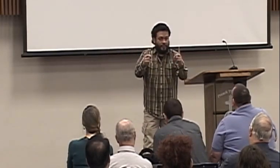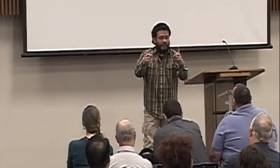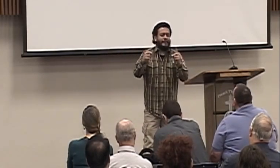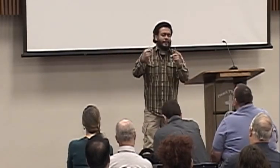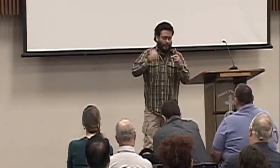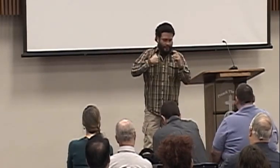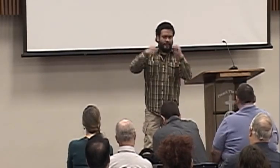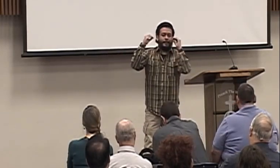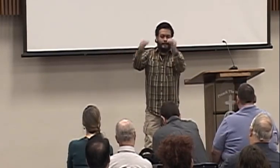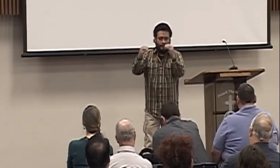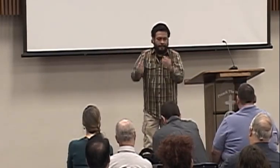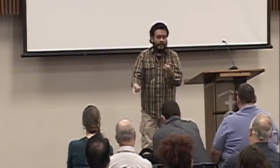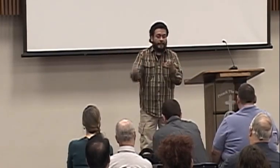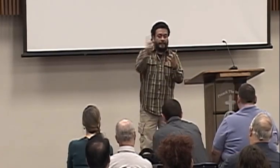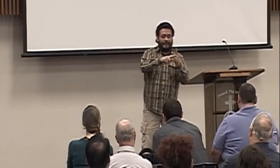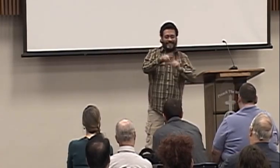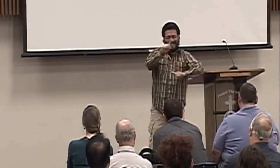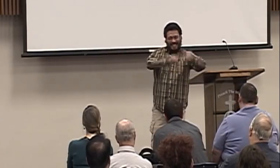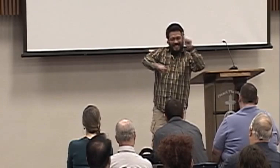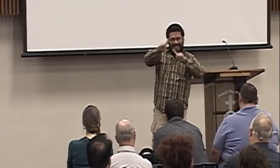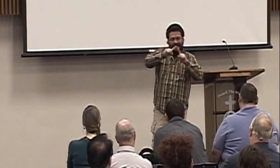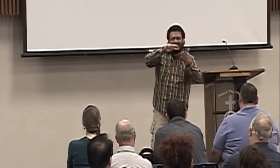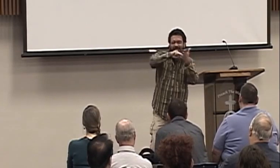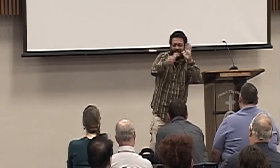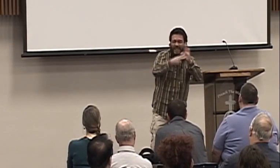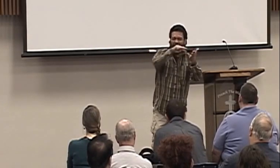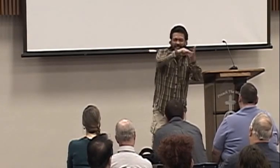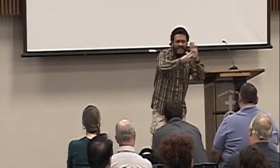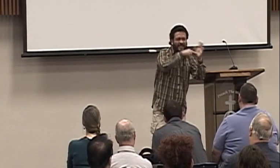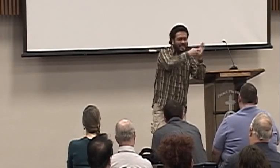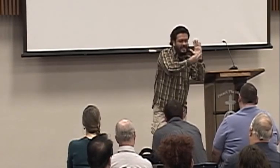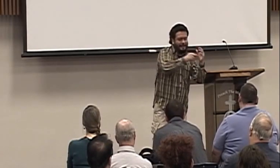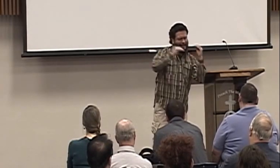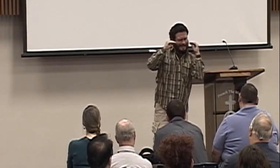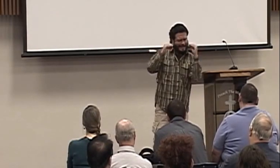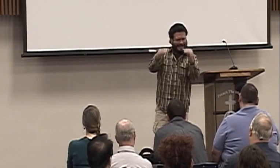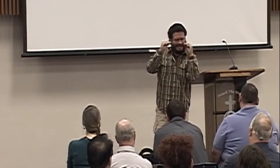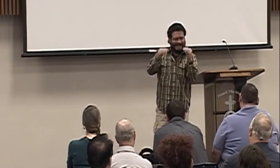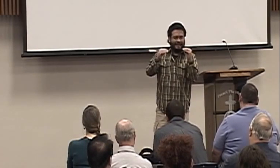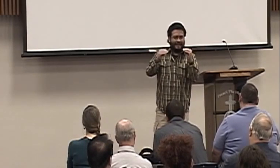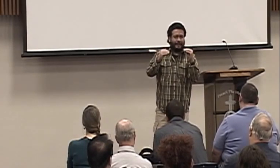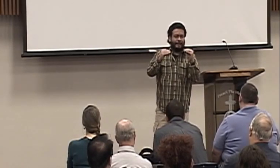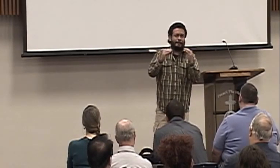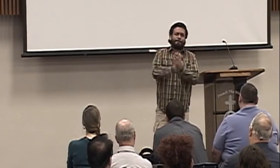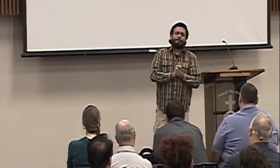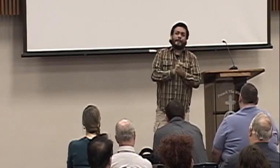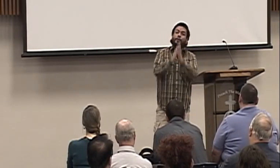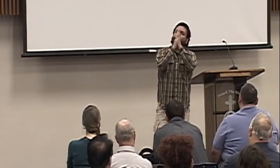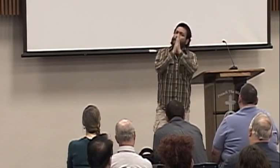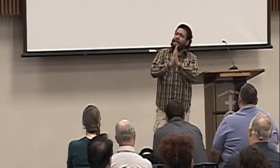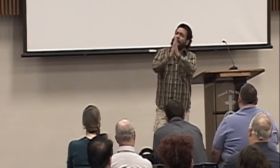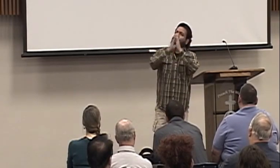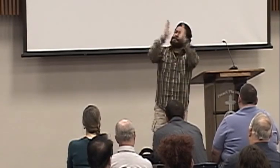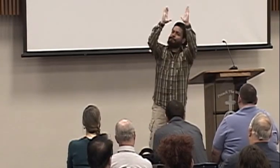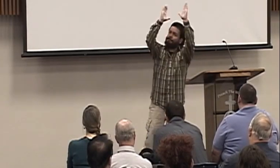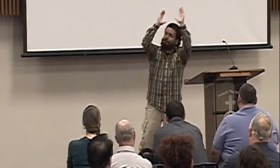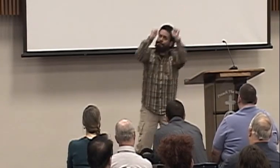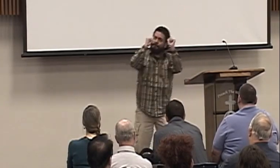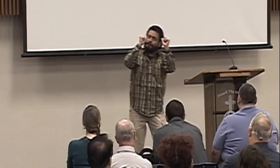and to help them with their education as well. Teach them sign language and the different meanings of the words. And so we prayed,